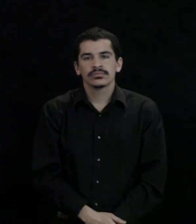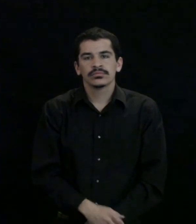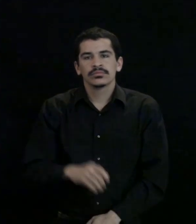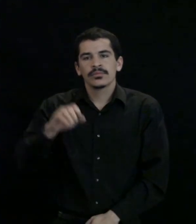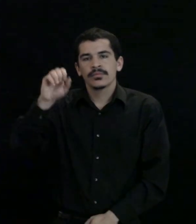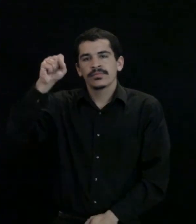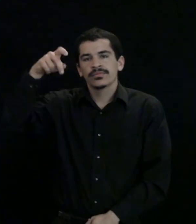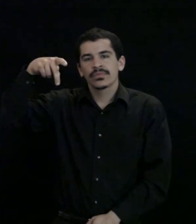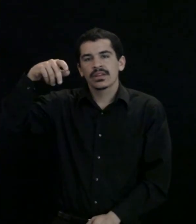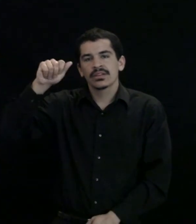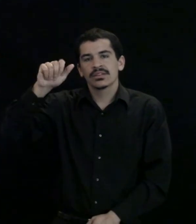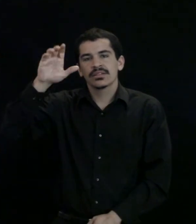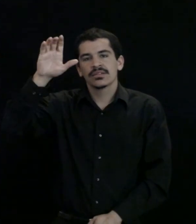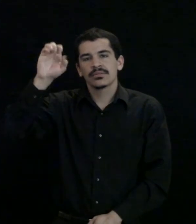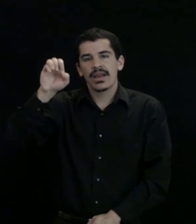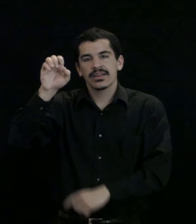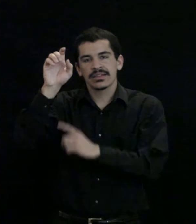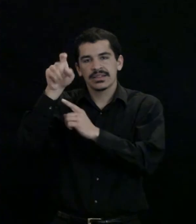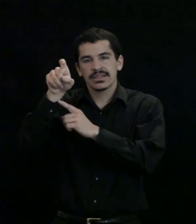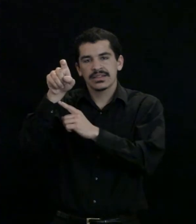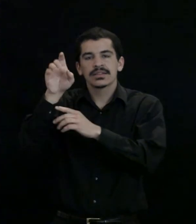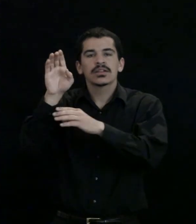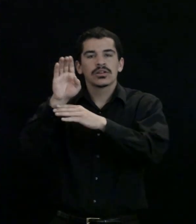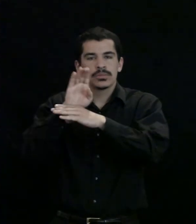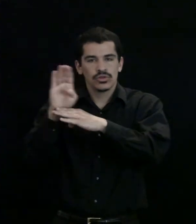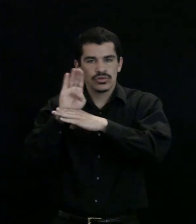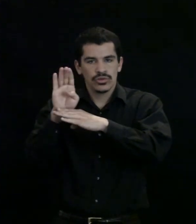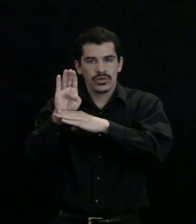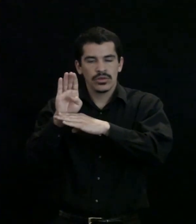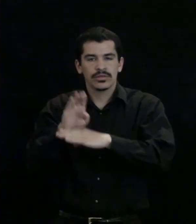Space needs, commercial.